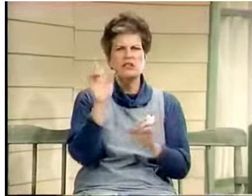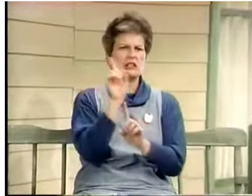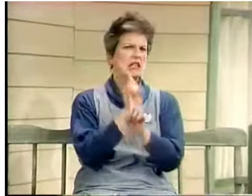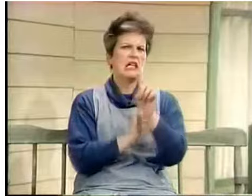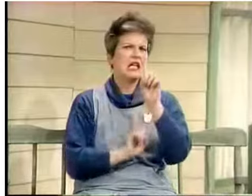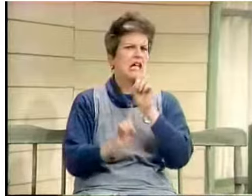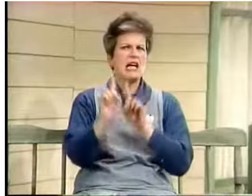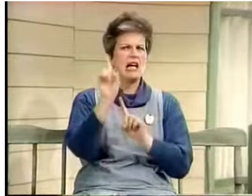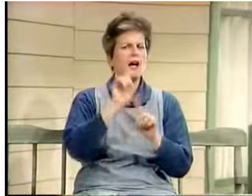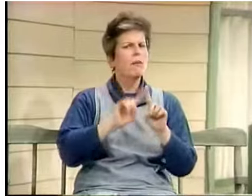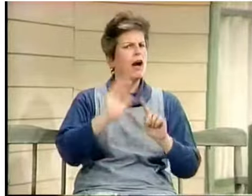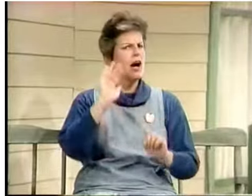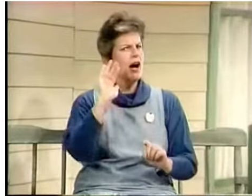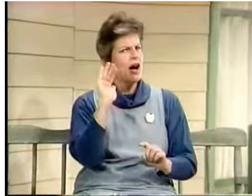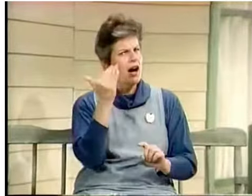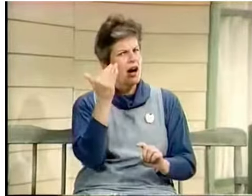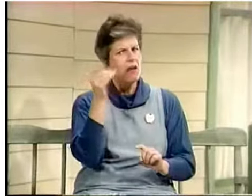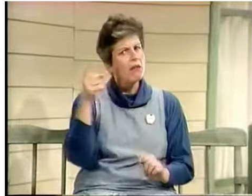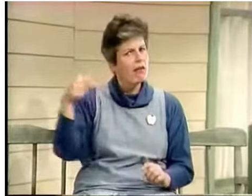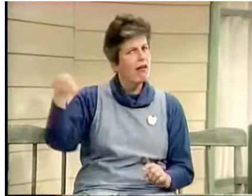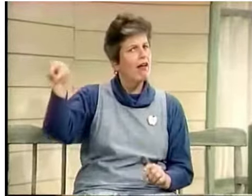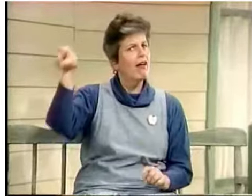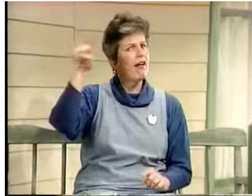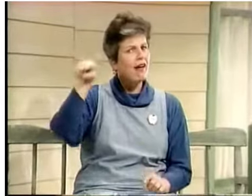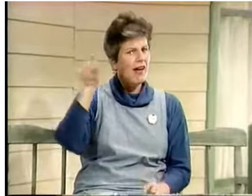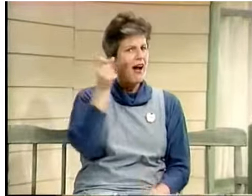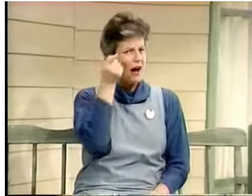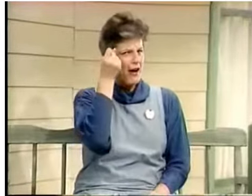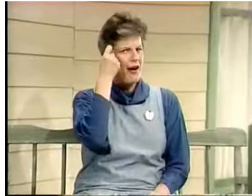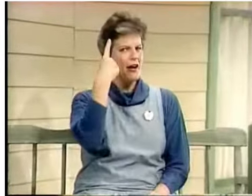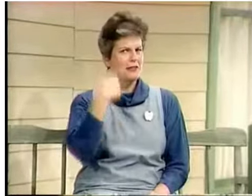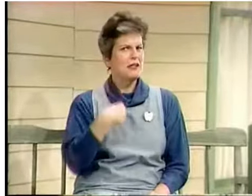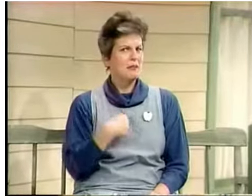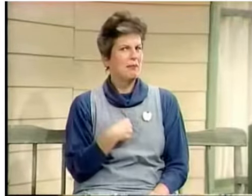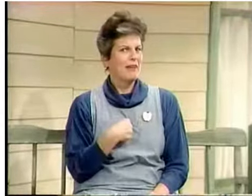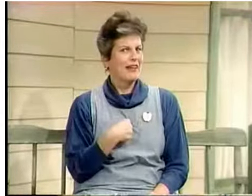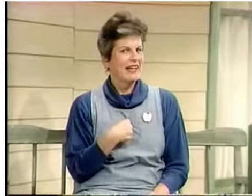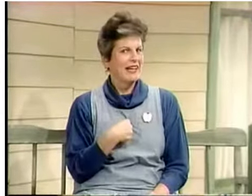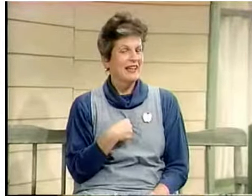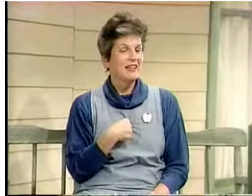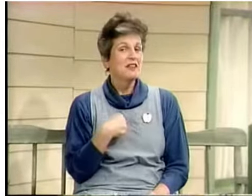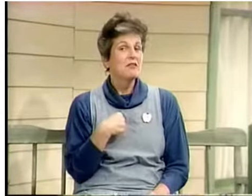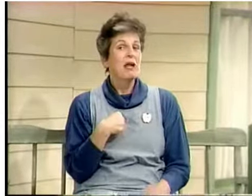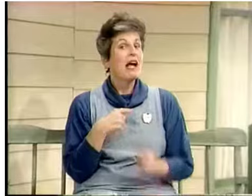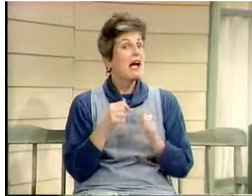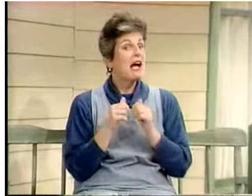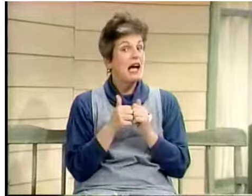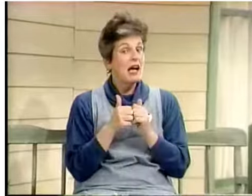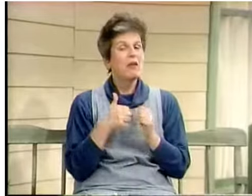Really, the workers don't understand sign language, but they understand me.